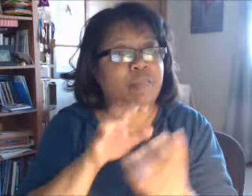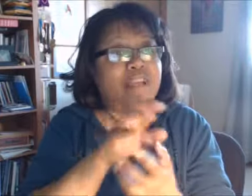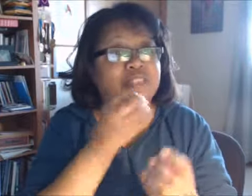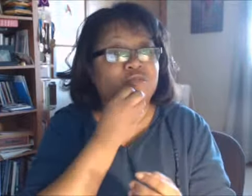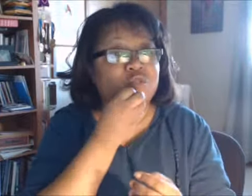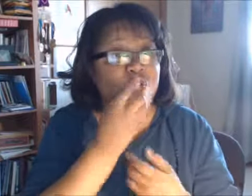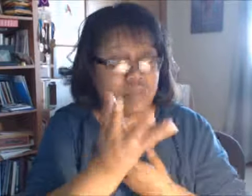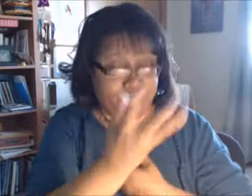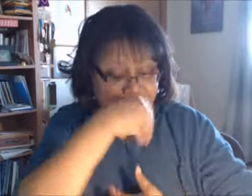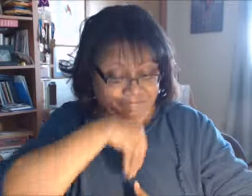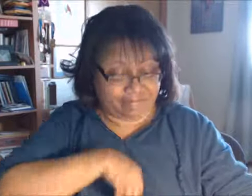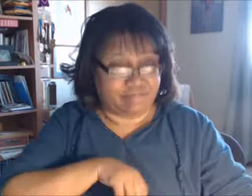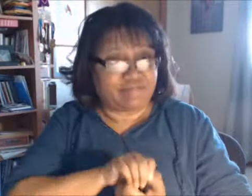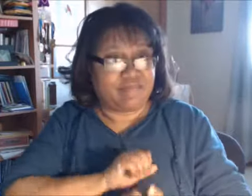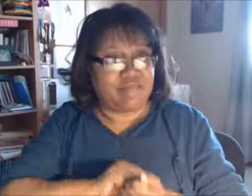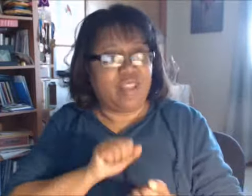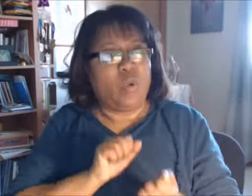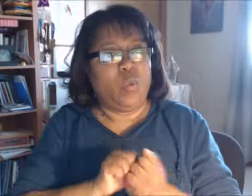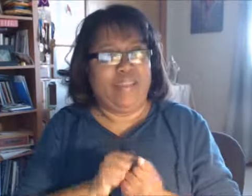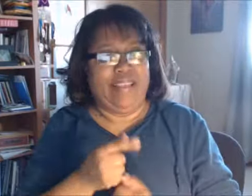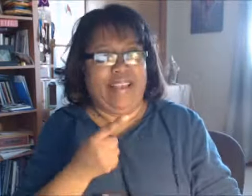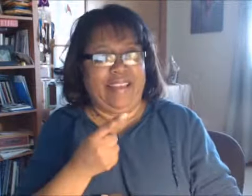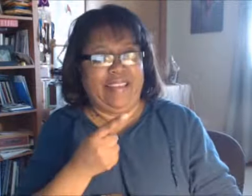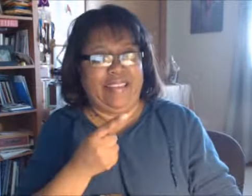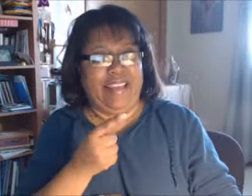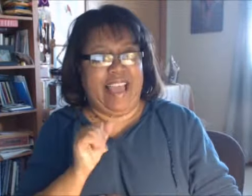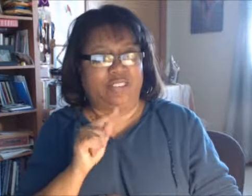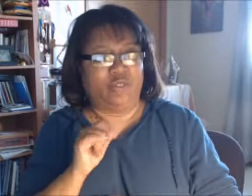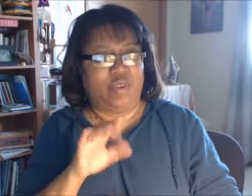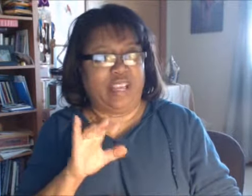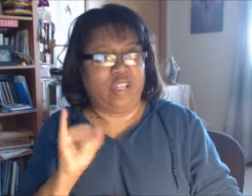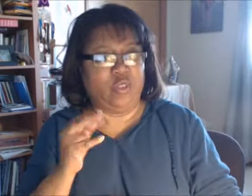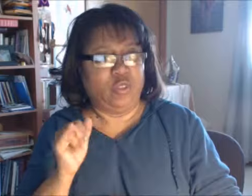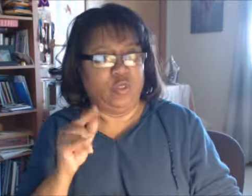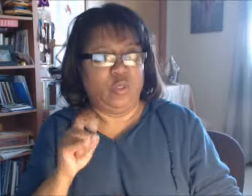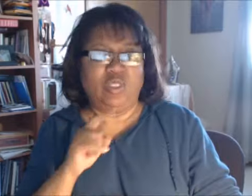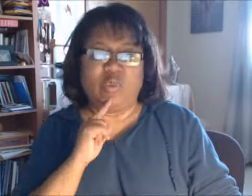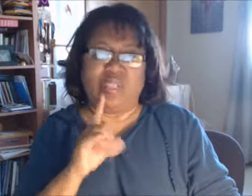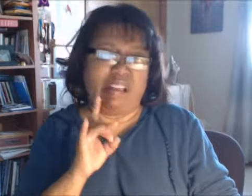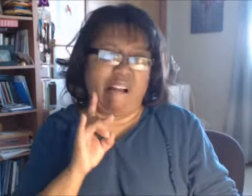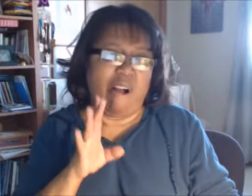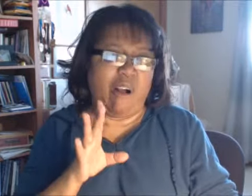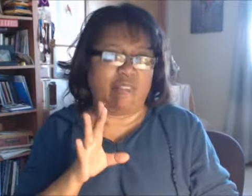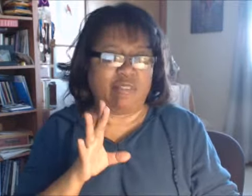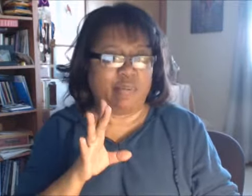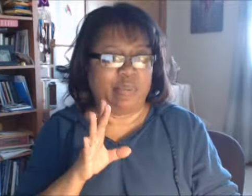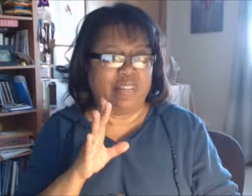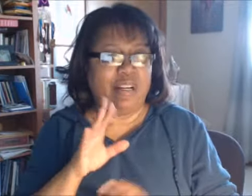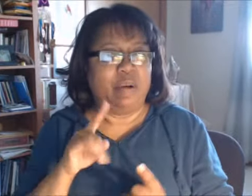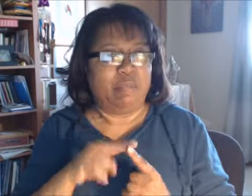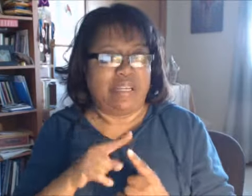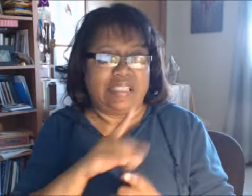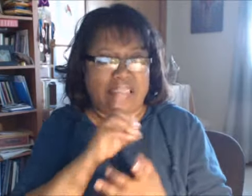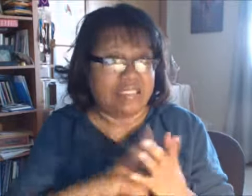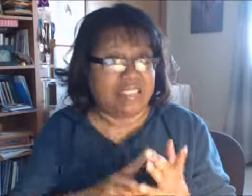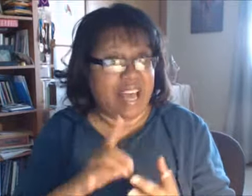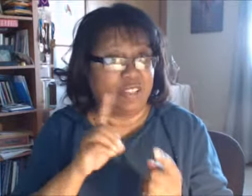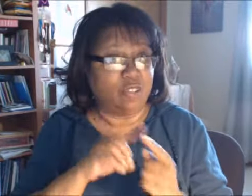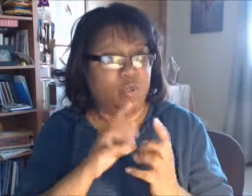receives with gastric juice. Gastric juice is a fairly nasty cocktail of chemicals that's designed primarily to break down